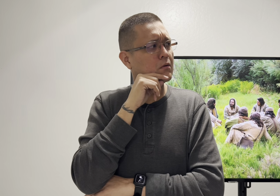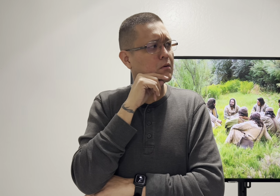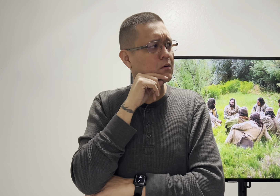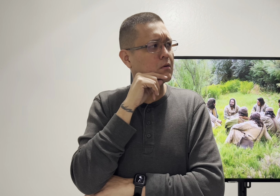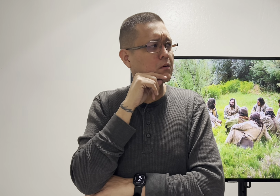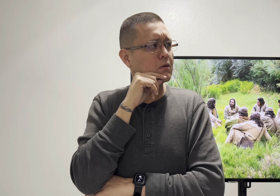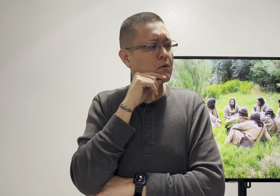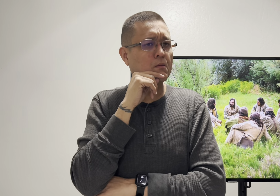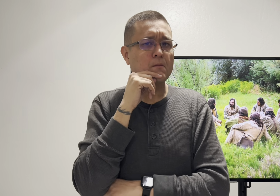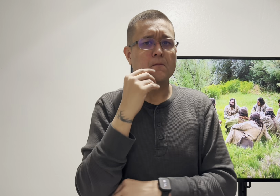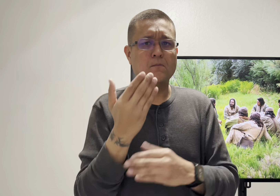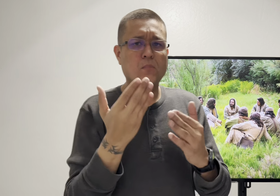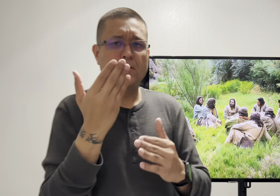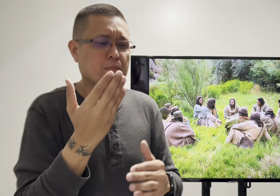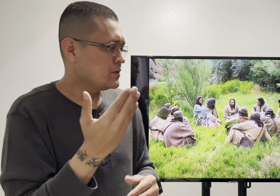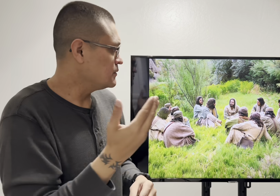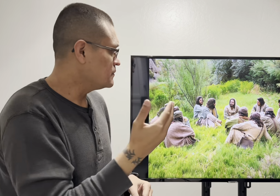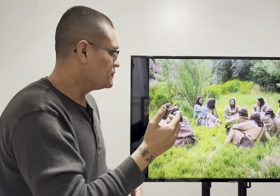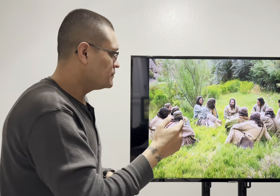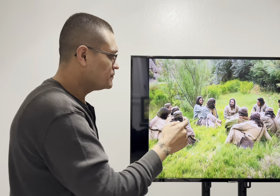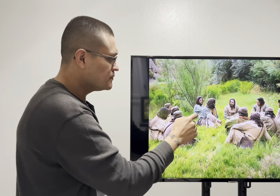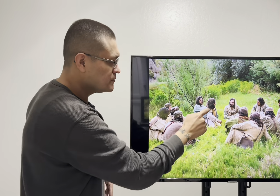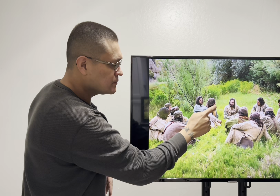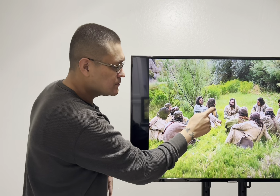So he's a little bit confused.